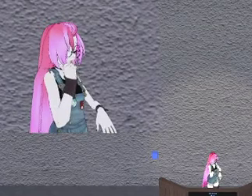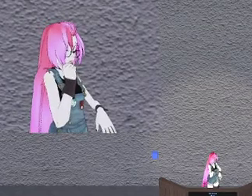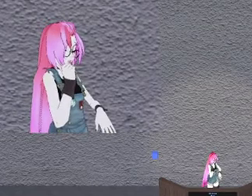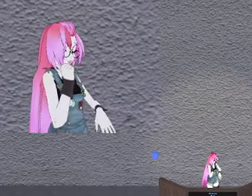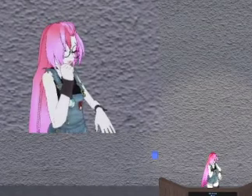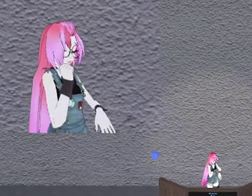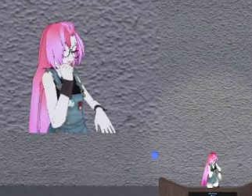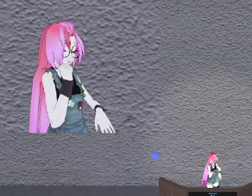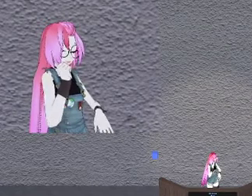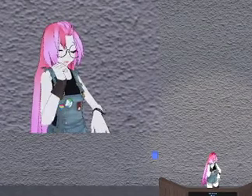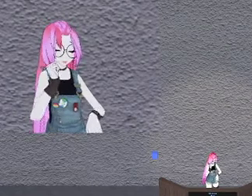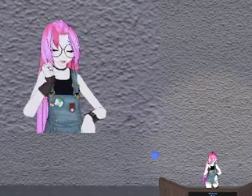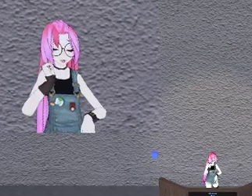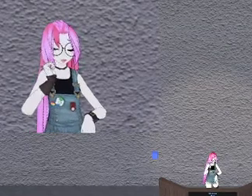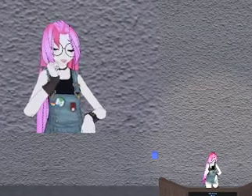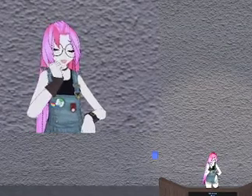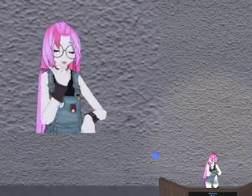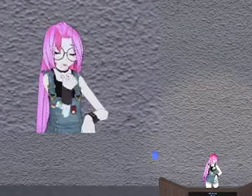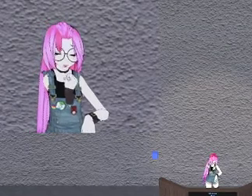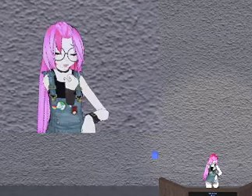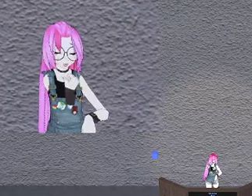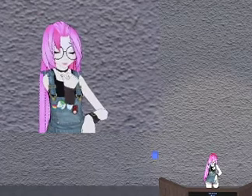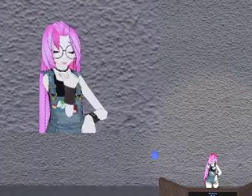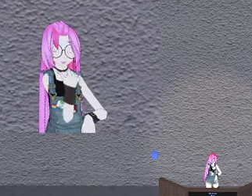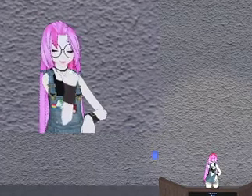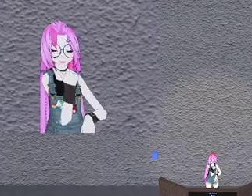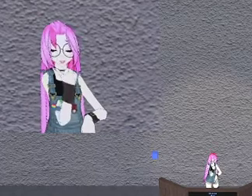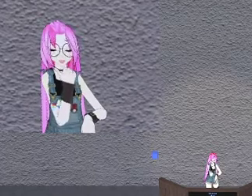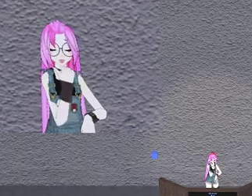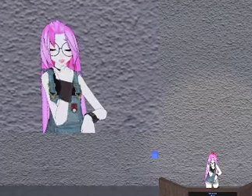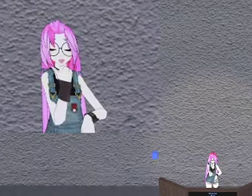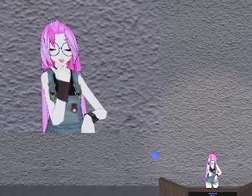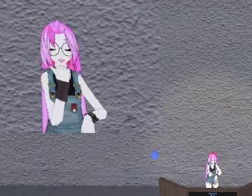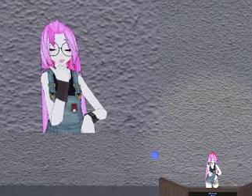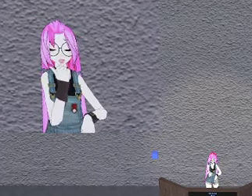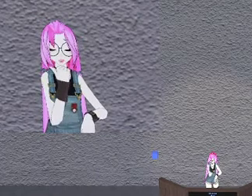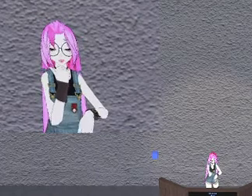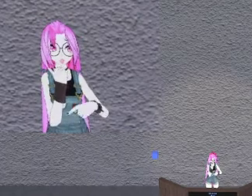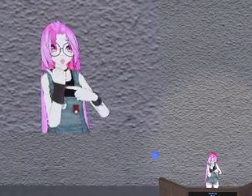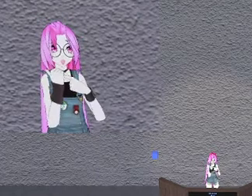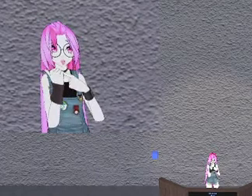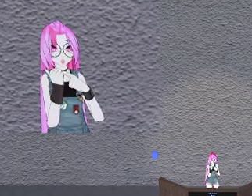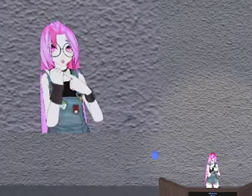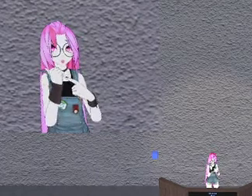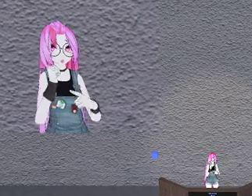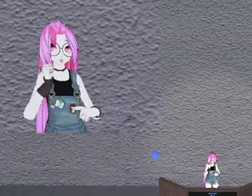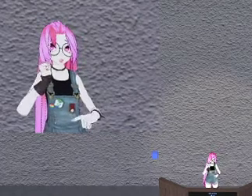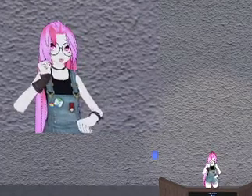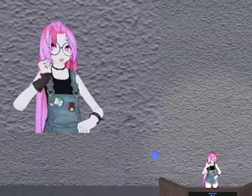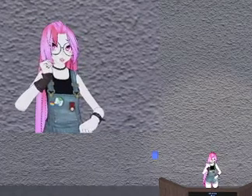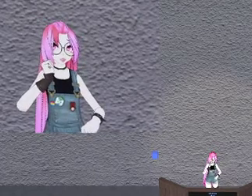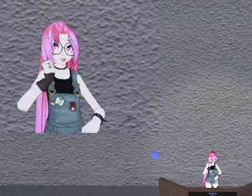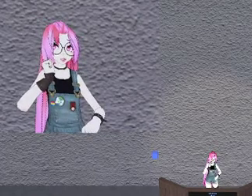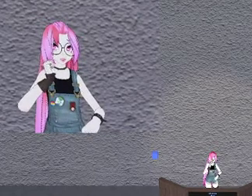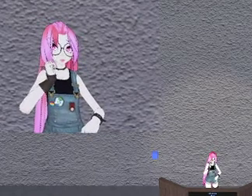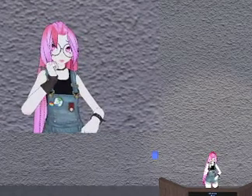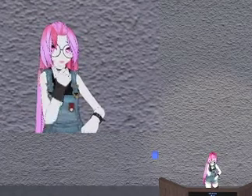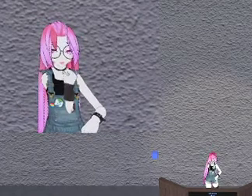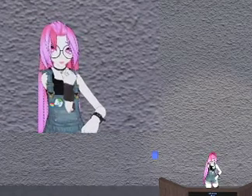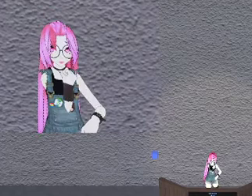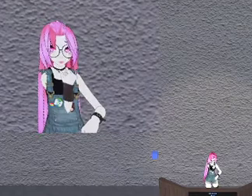cheek like this, and then moving forward. So your hand is now resting on the chin. So you're starting